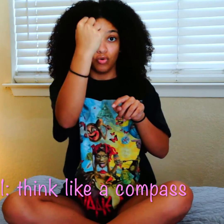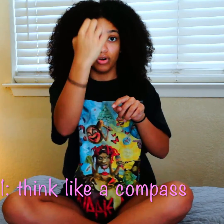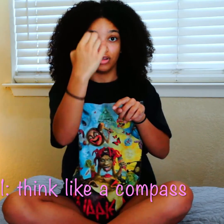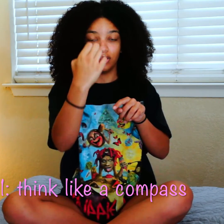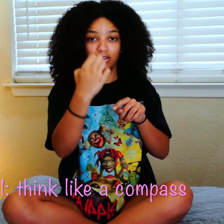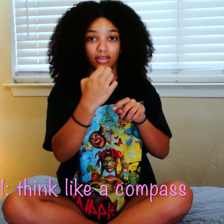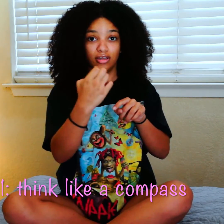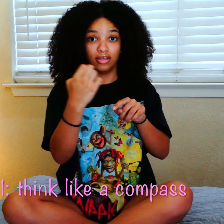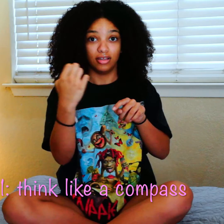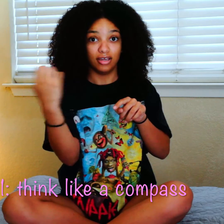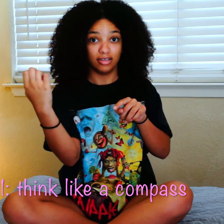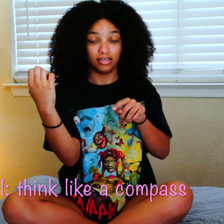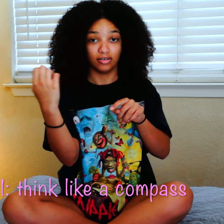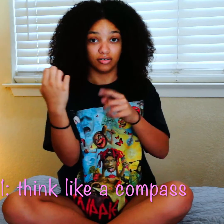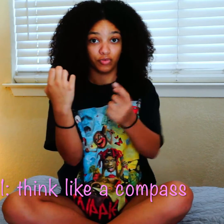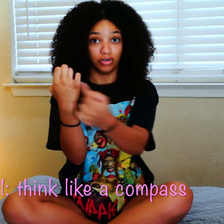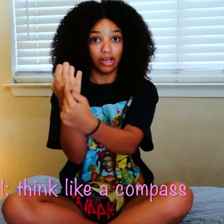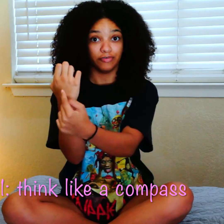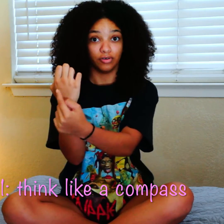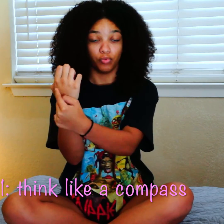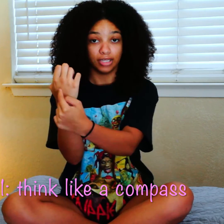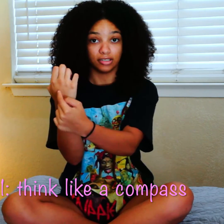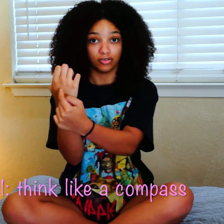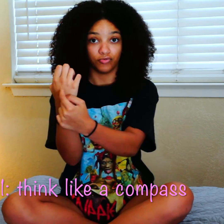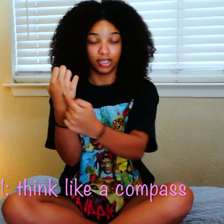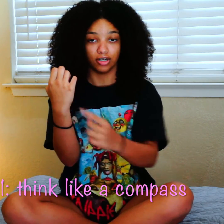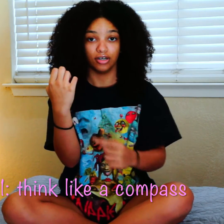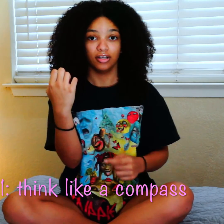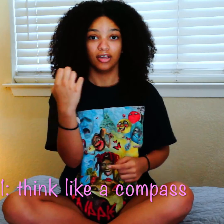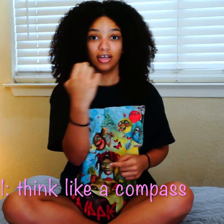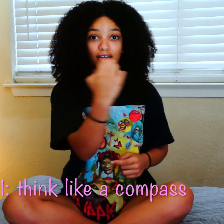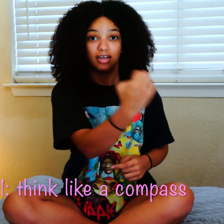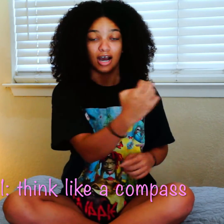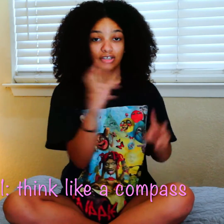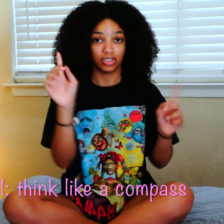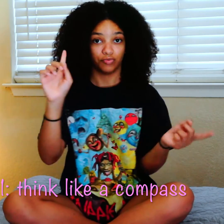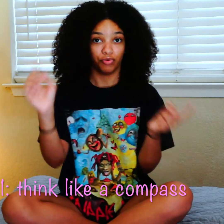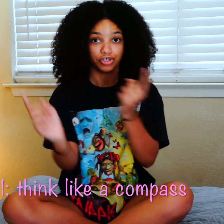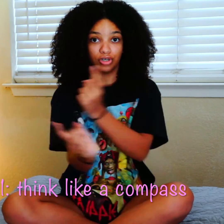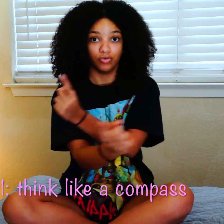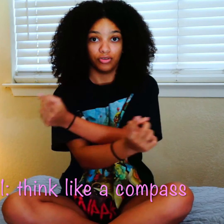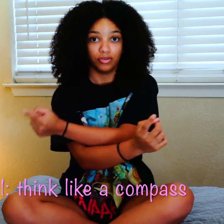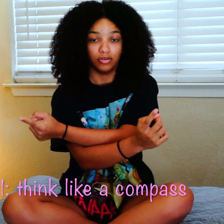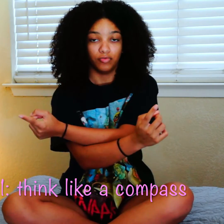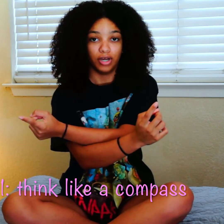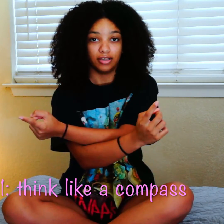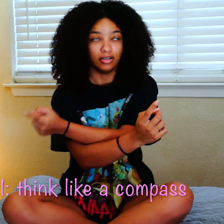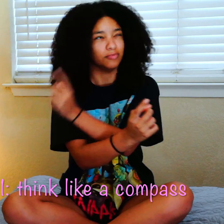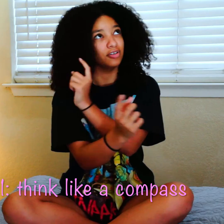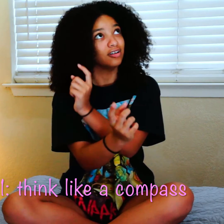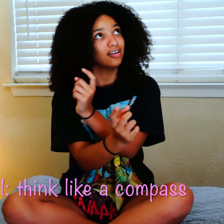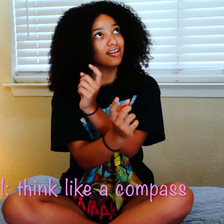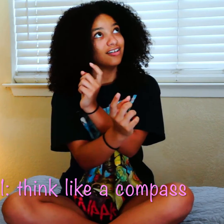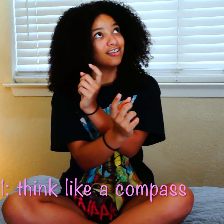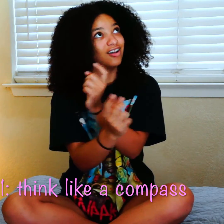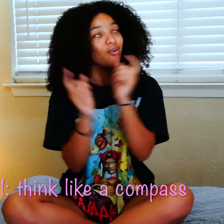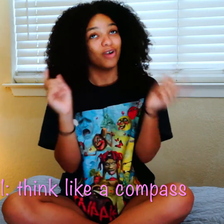north, east, whenever west is over here, and I just switch north and west